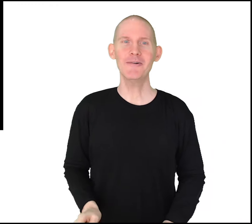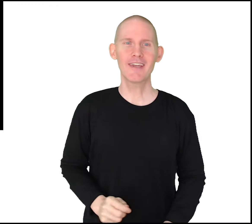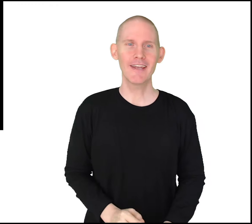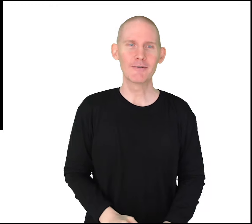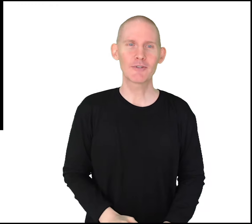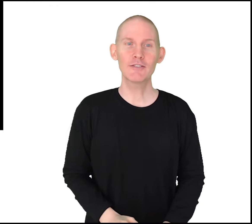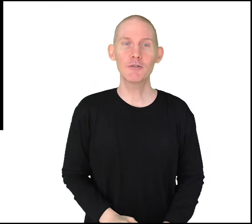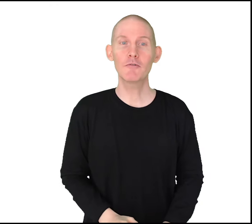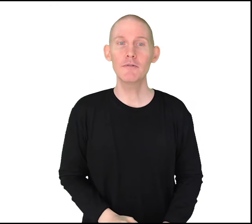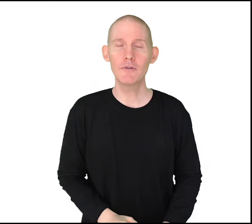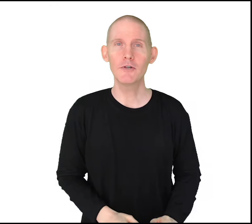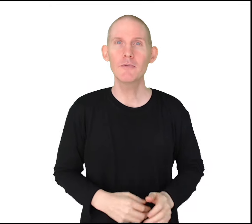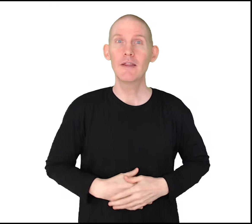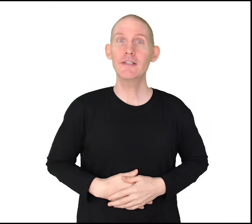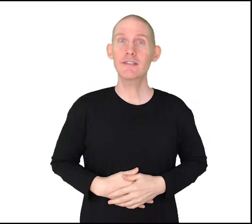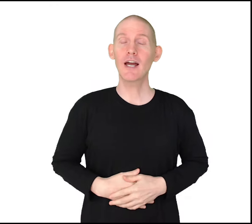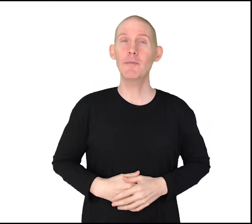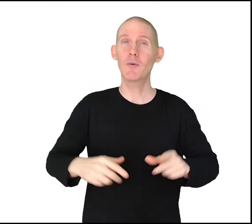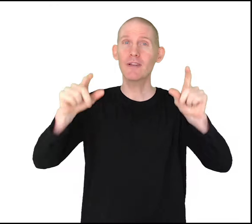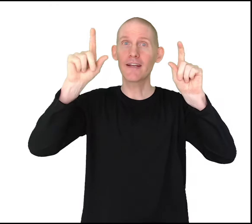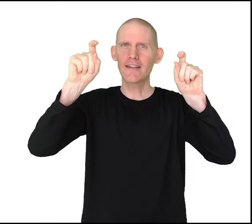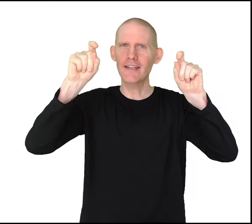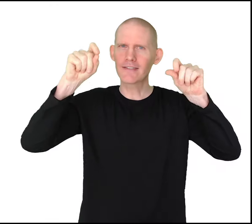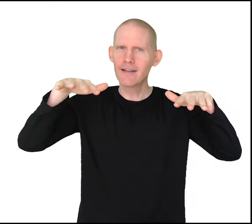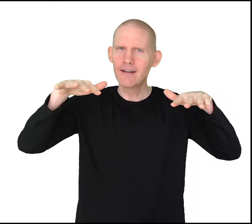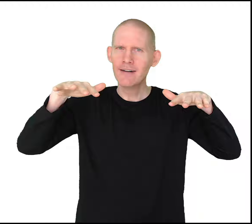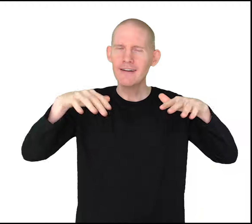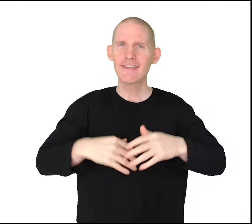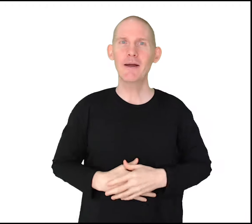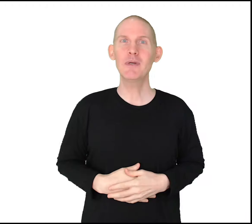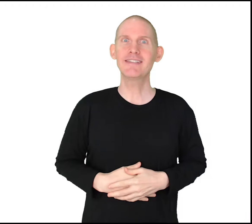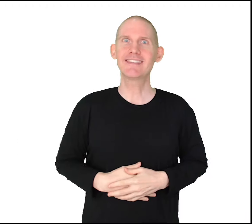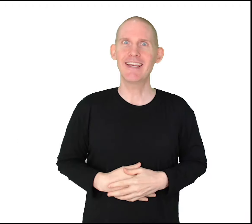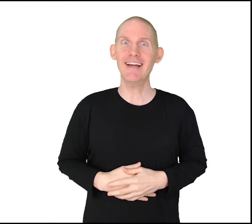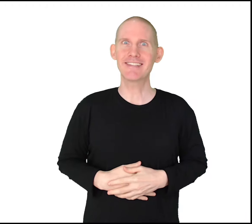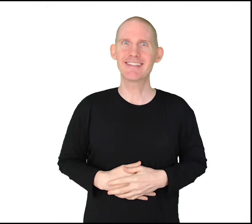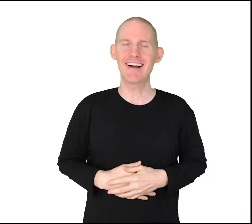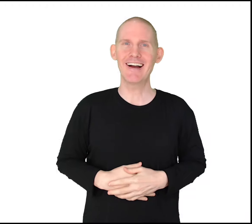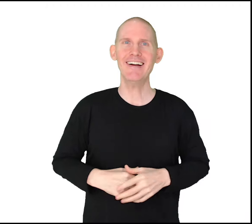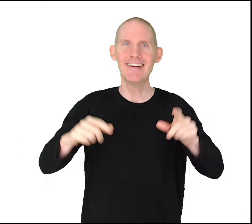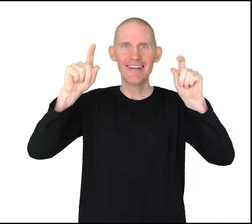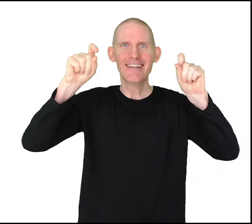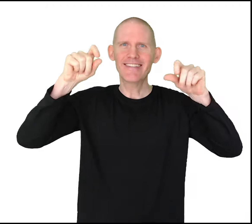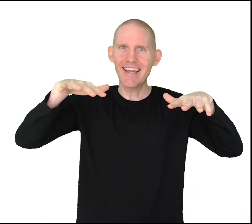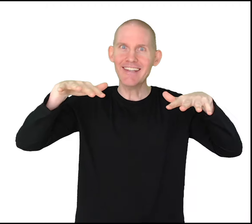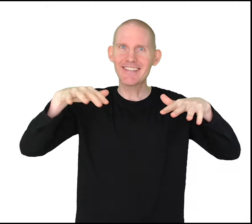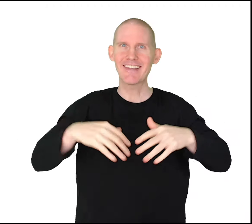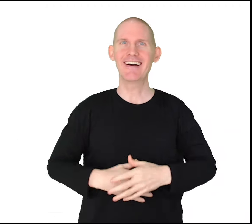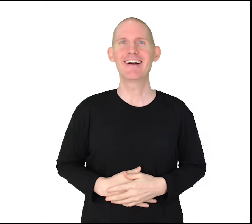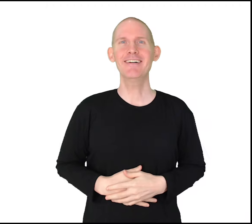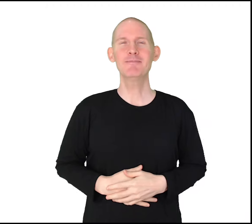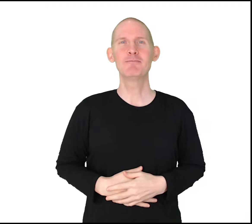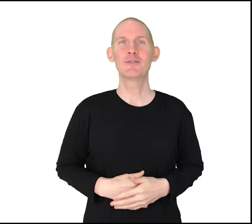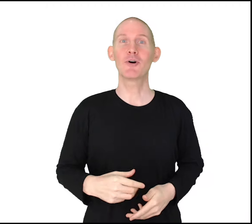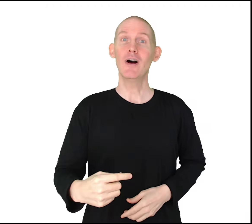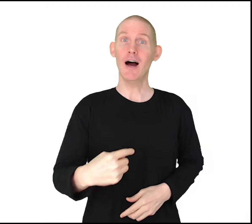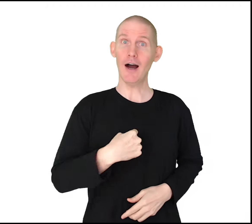Okay, so let's do a review. This time I went like this. That means test. Test. So